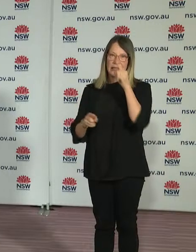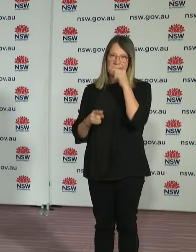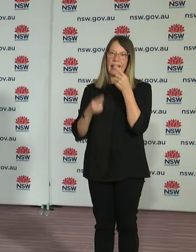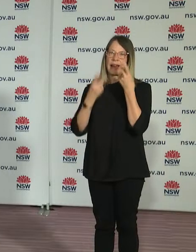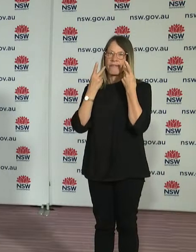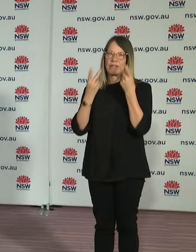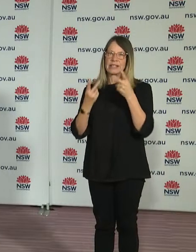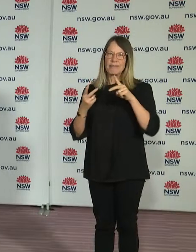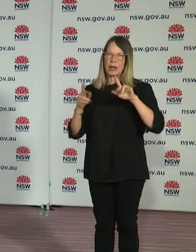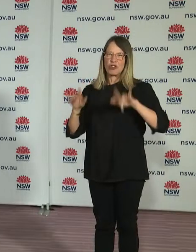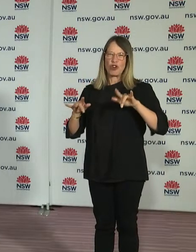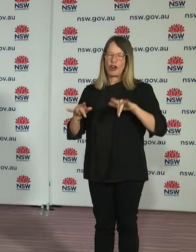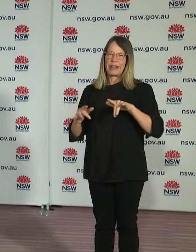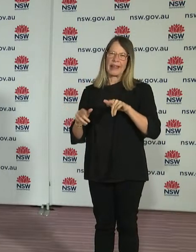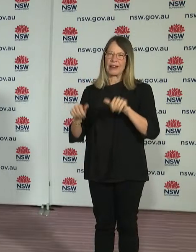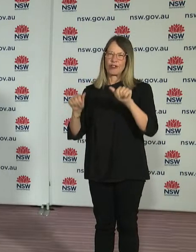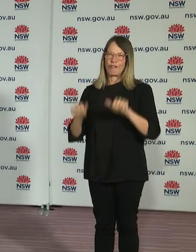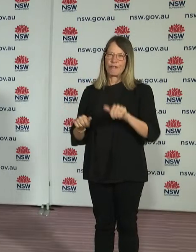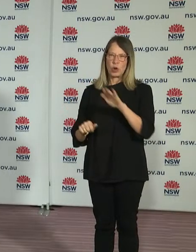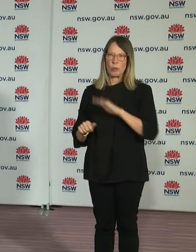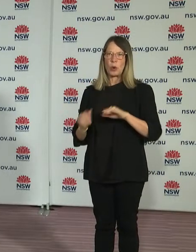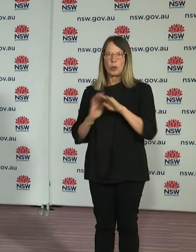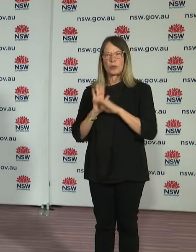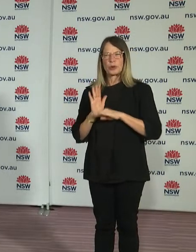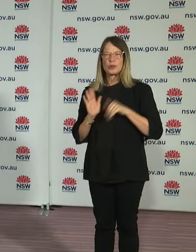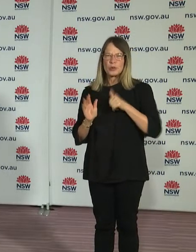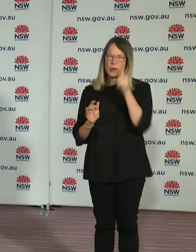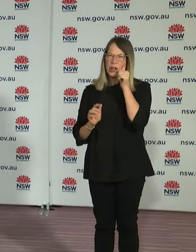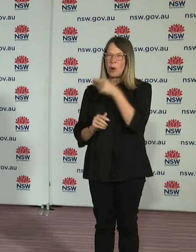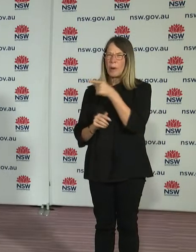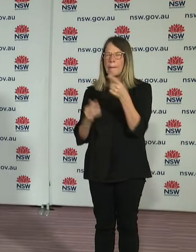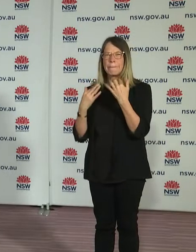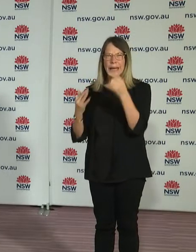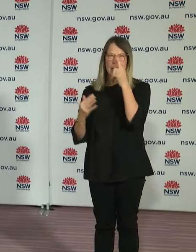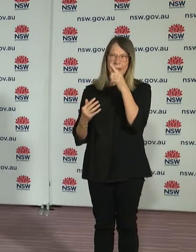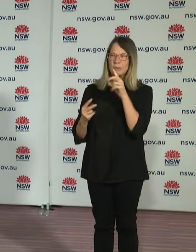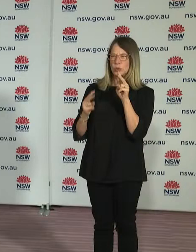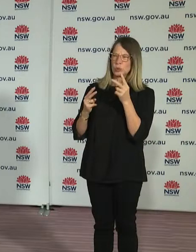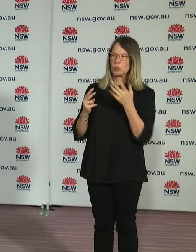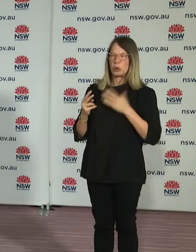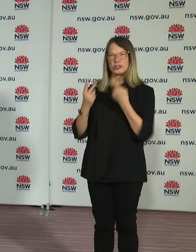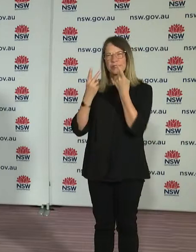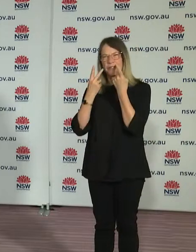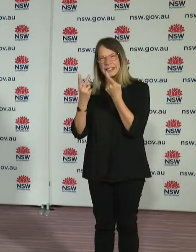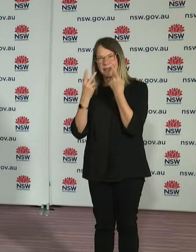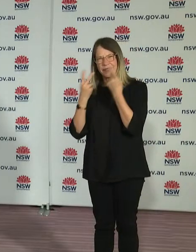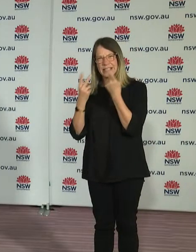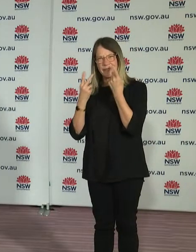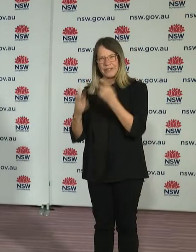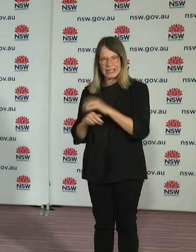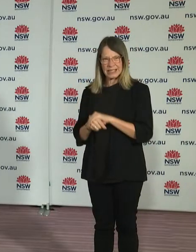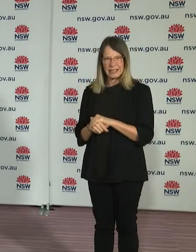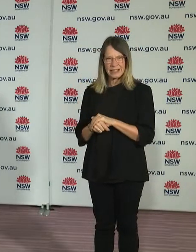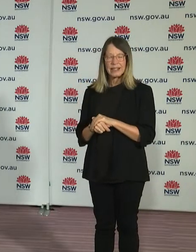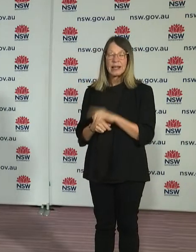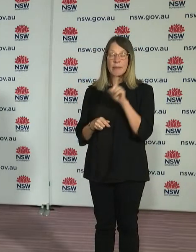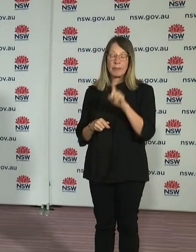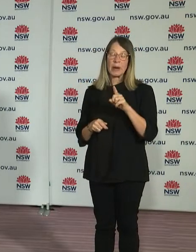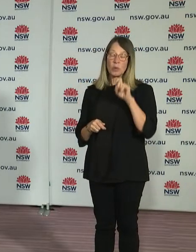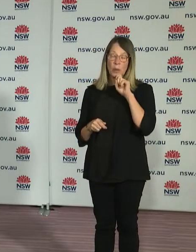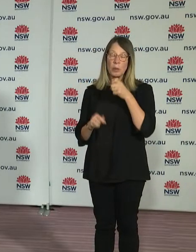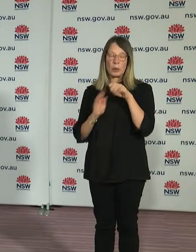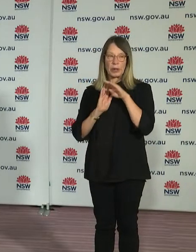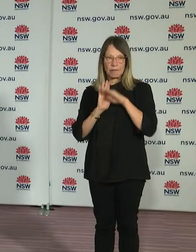heartfelt desire of the community to reconnect with their loved ones in aged care, but just to let you know, we will be providing some guidance about how that can be safely